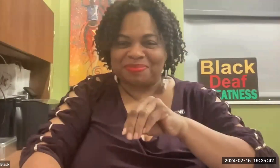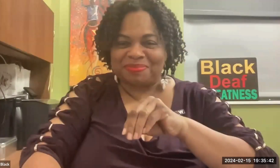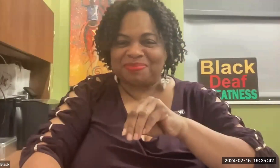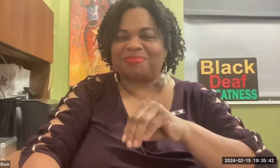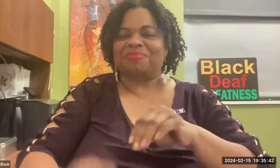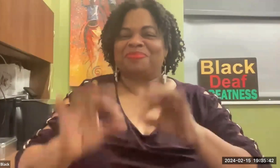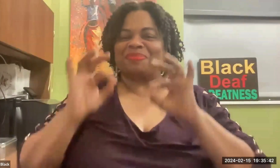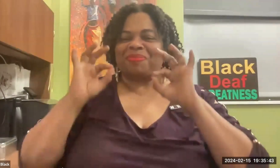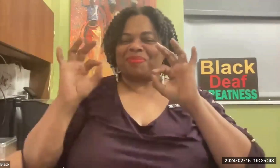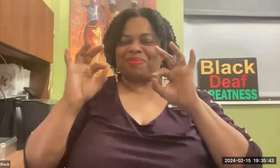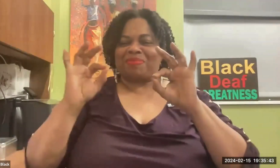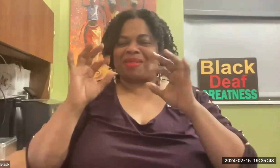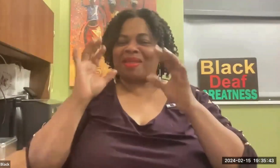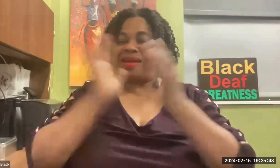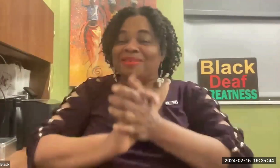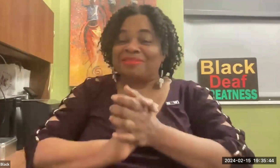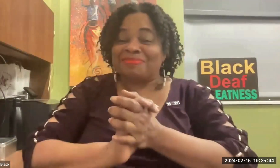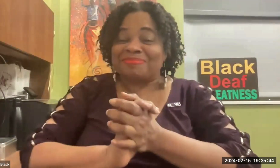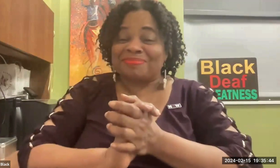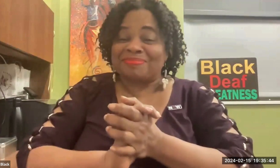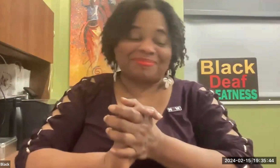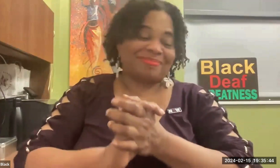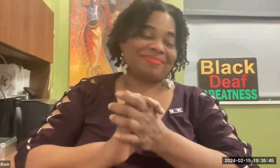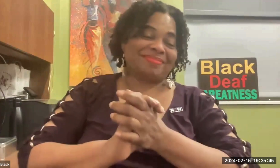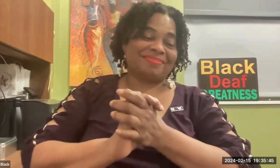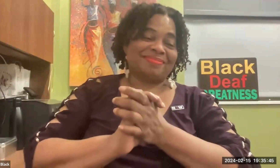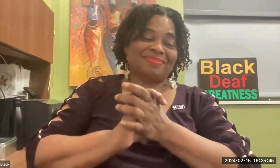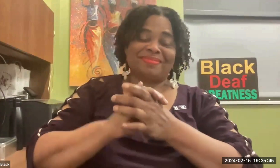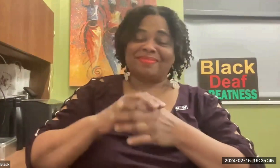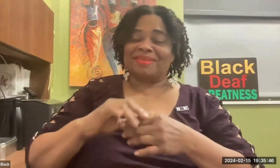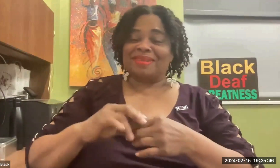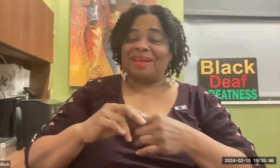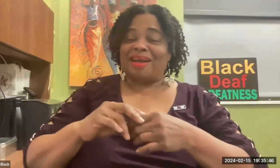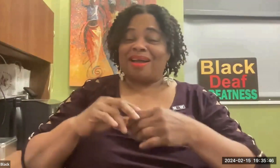One moment, take care of some technical issues. All right.